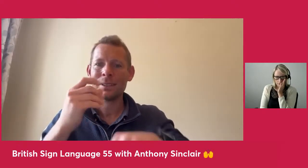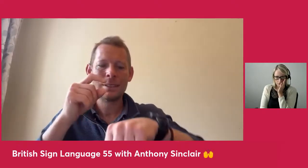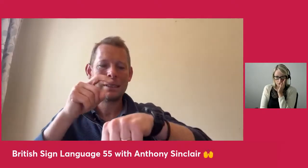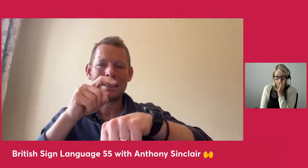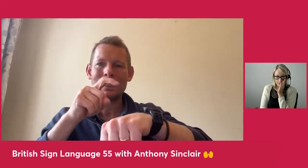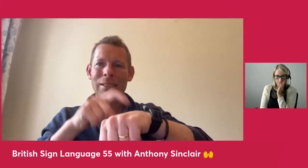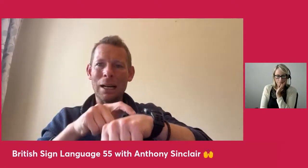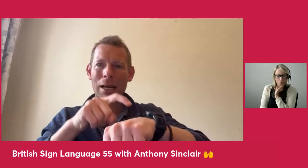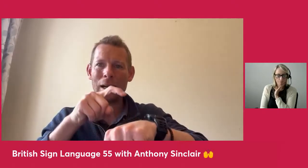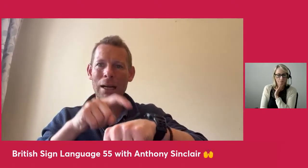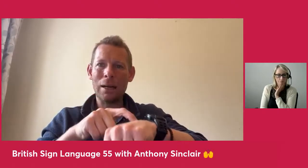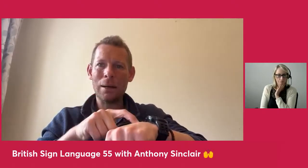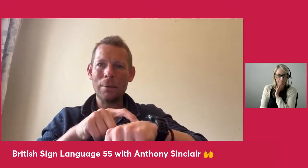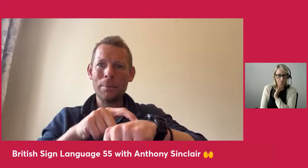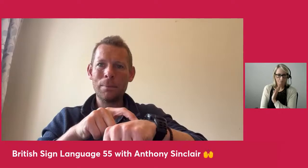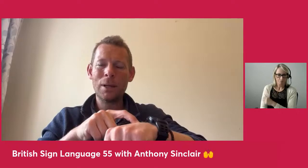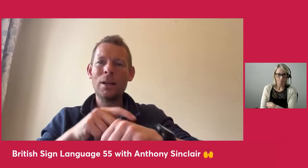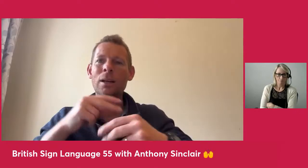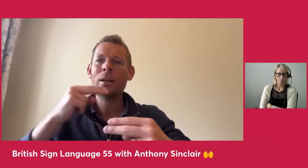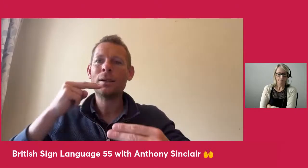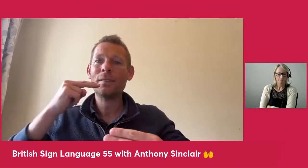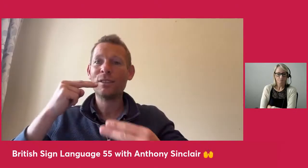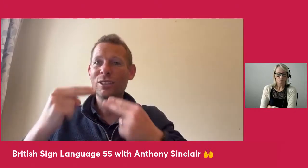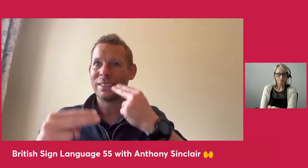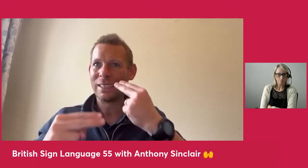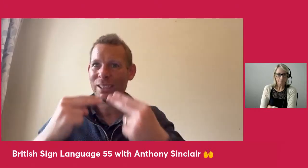and lunchtime,